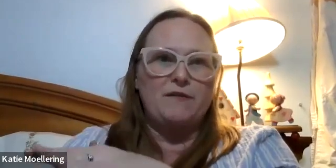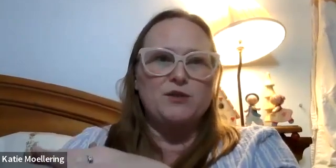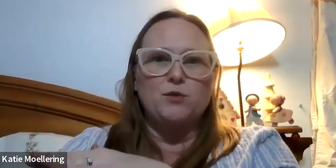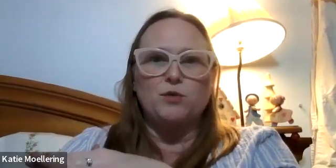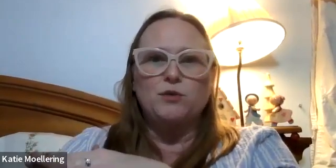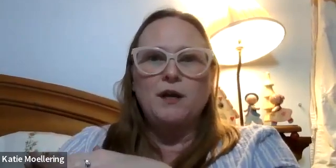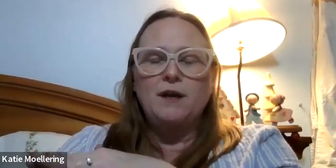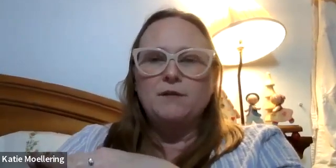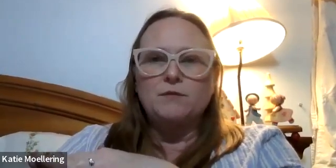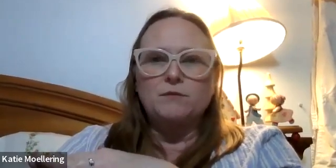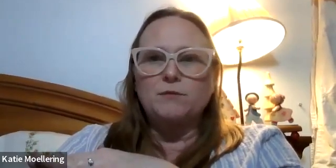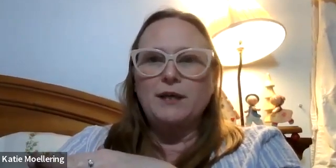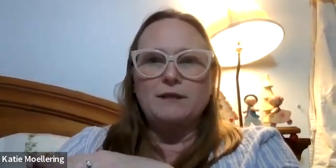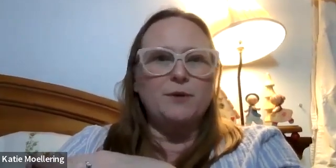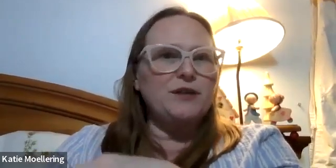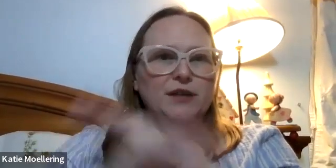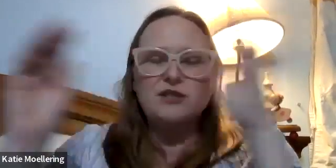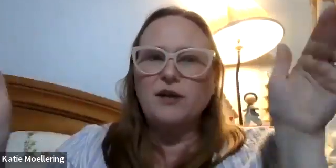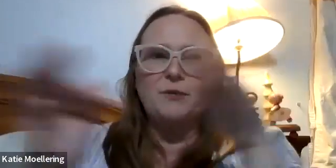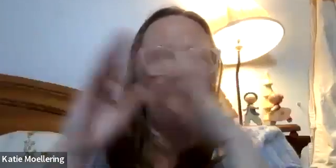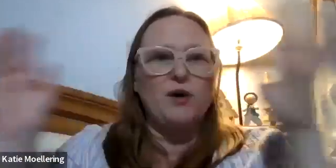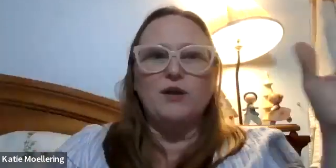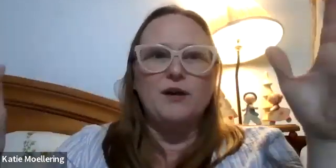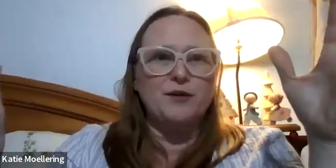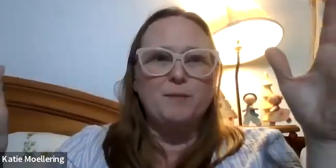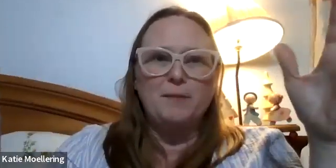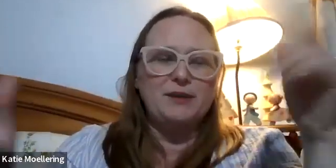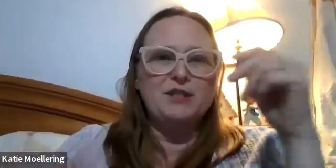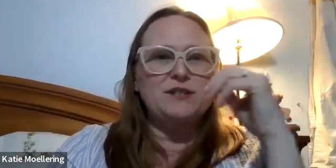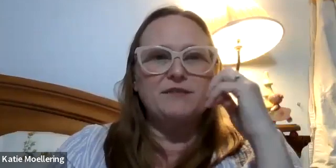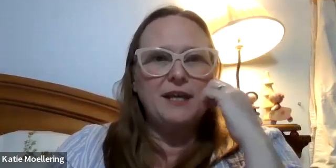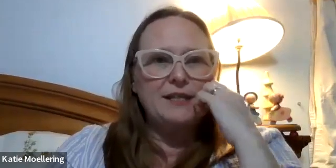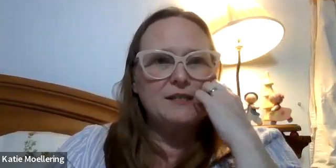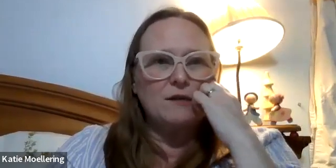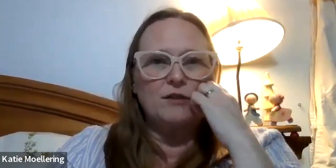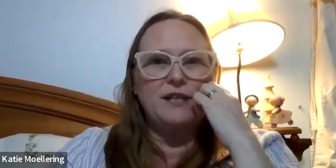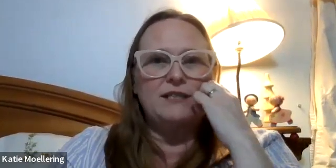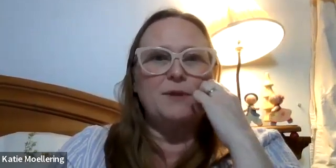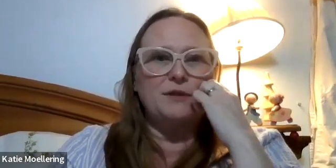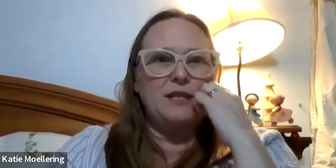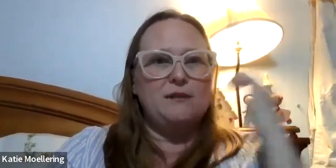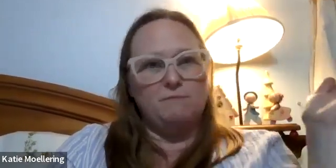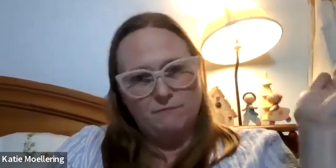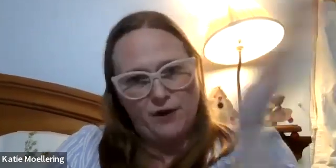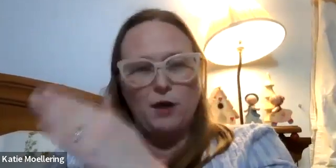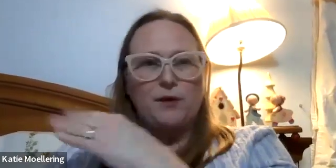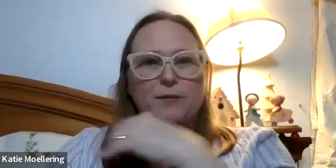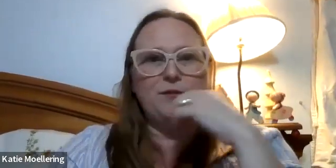private school where they're integrated with all other populations of kids, or do they typically follow all the way